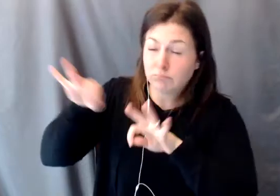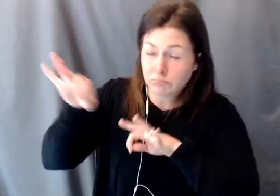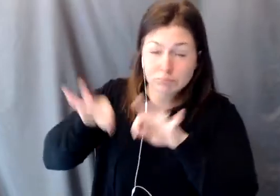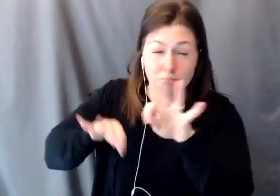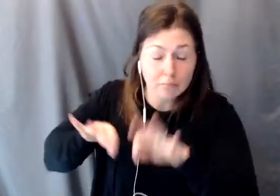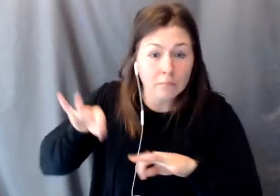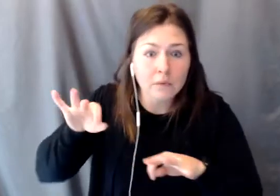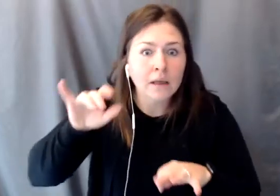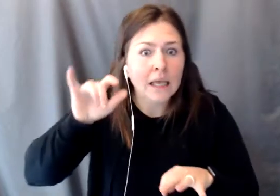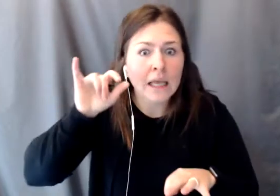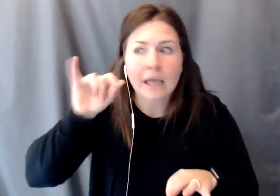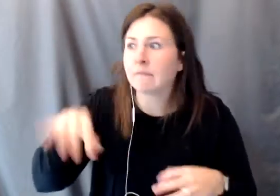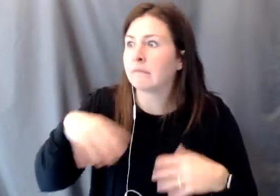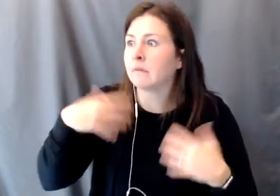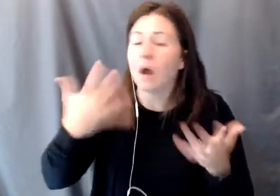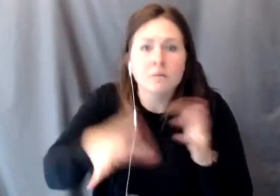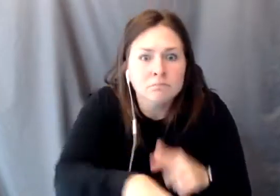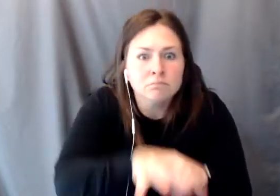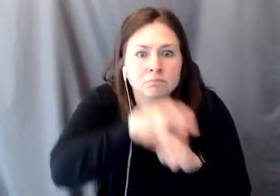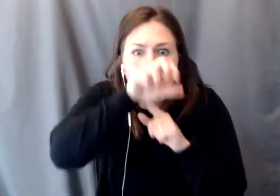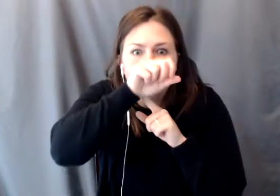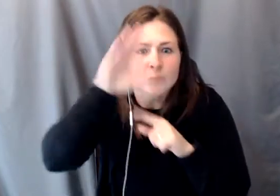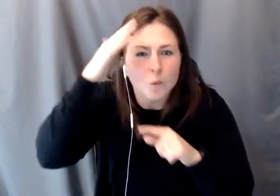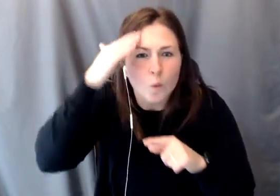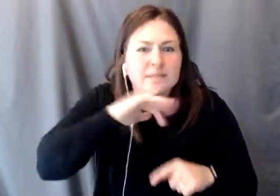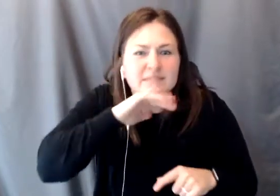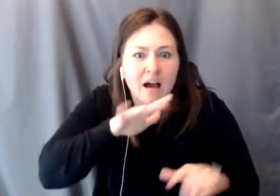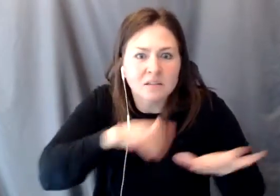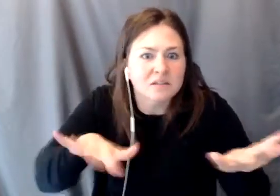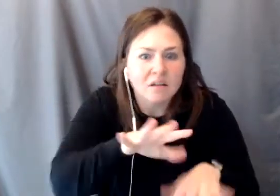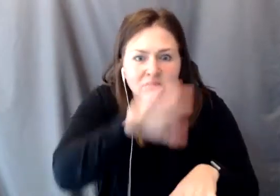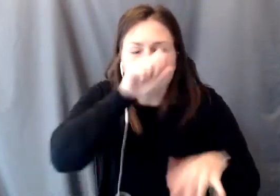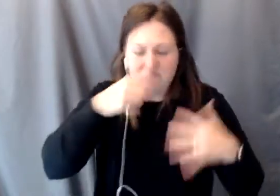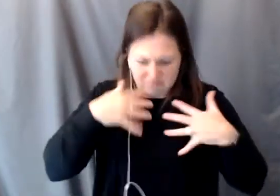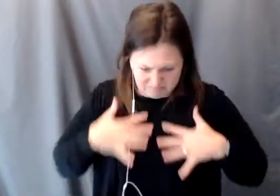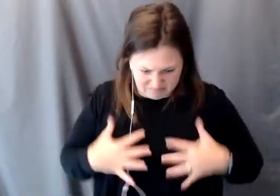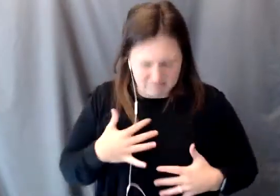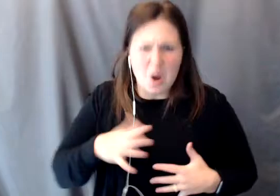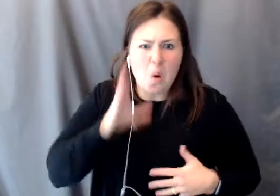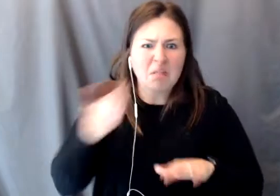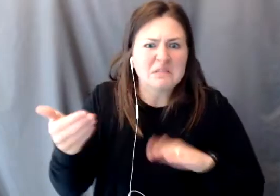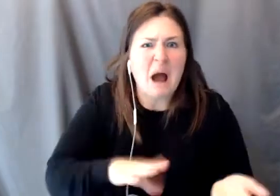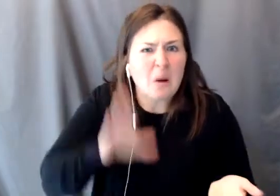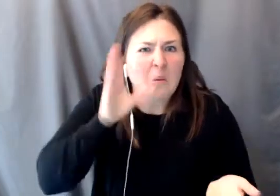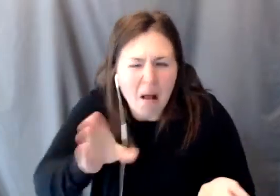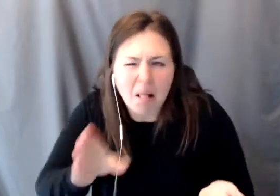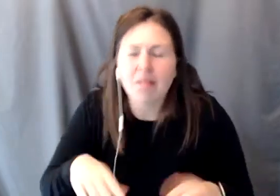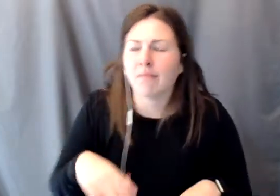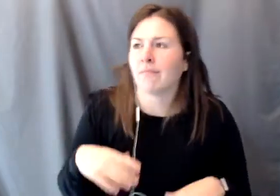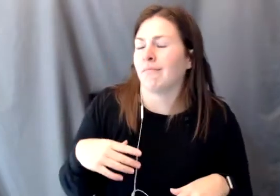breathe any more sheetrock dust, I think I'm going to drop over dead. You know, I was bruised from head to toe, you know,